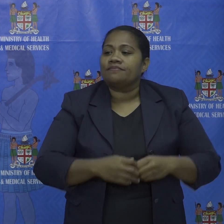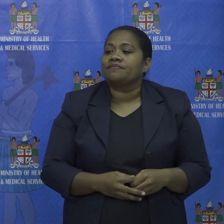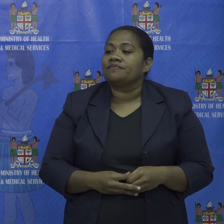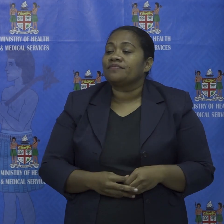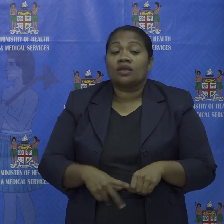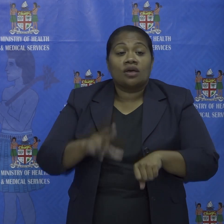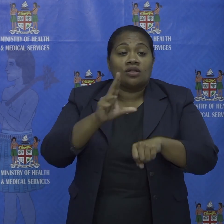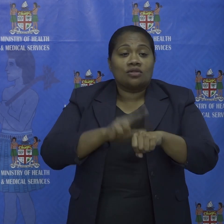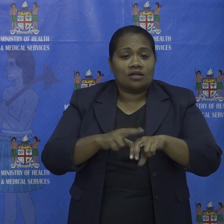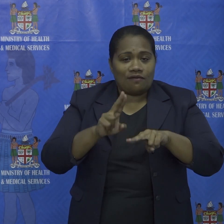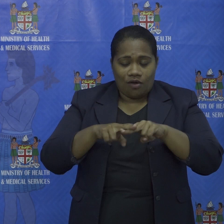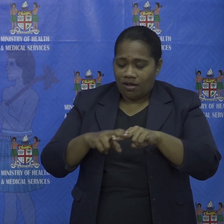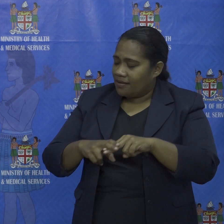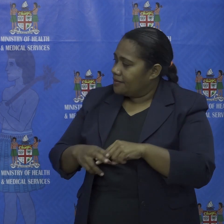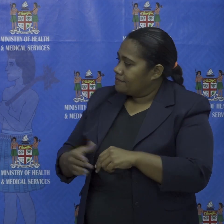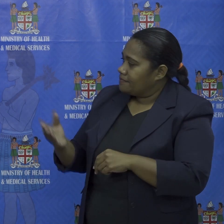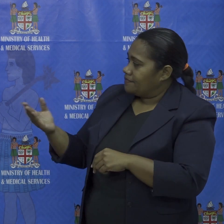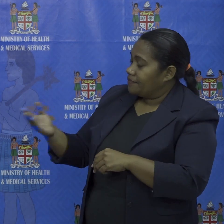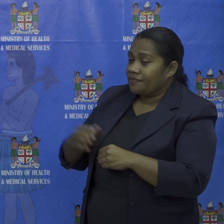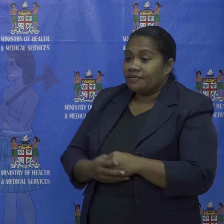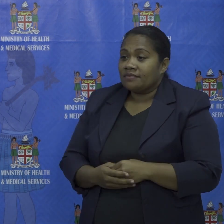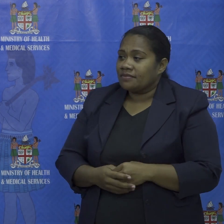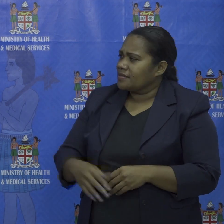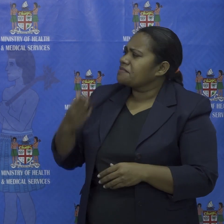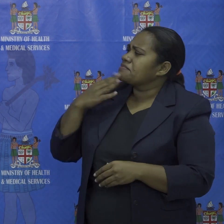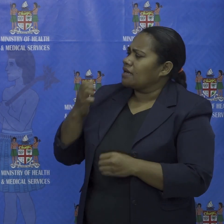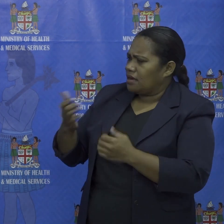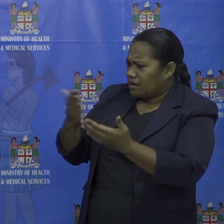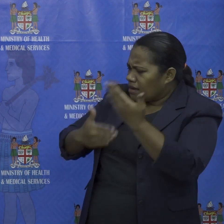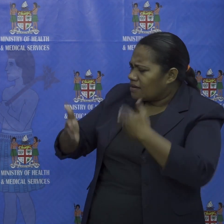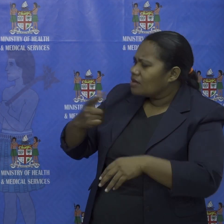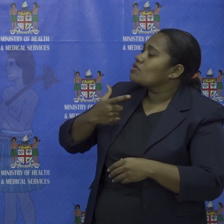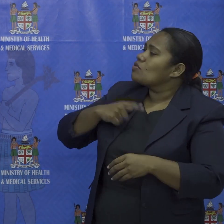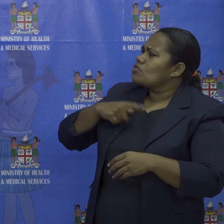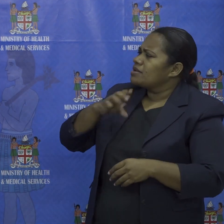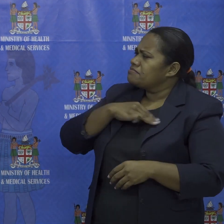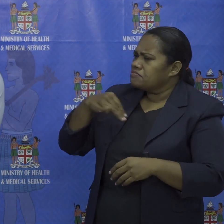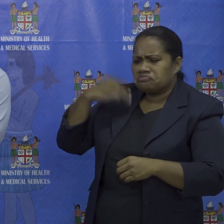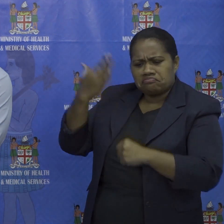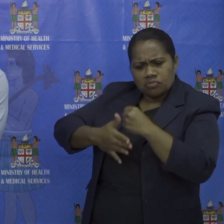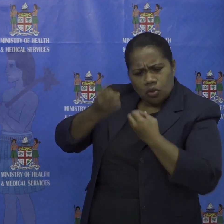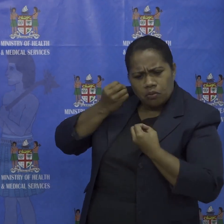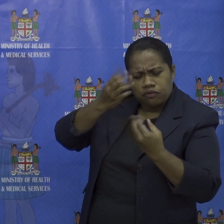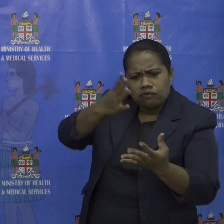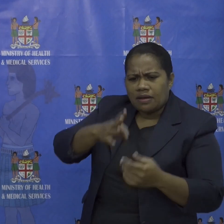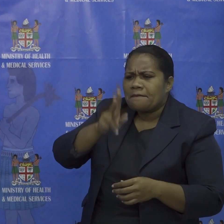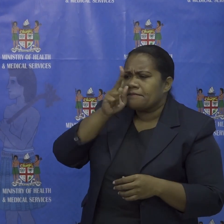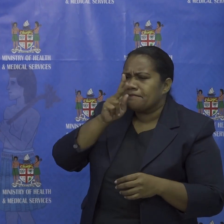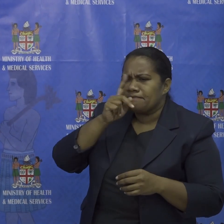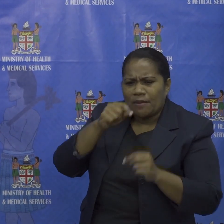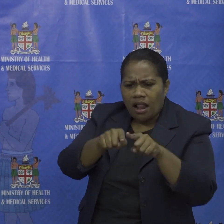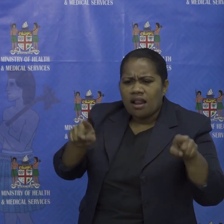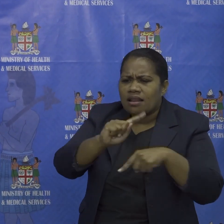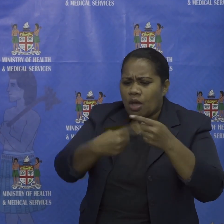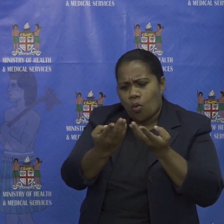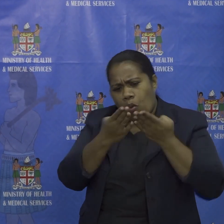Dr. Fong, Marioni from Fiji One. So can you explain why the ministry did not inform the public in advance about the lockdown,